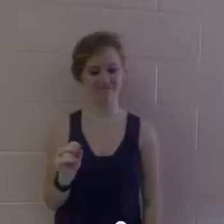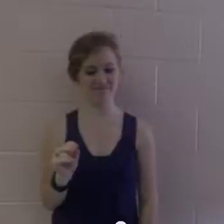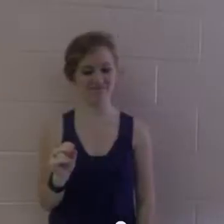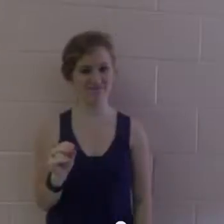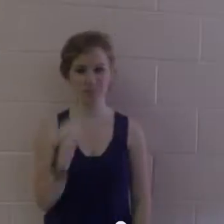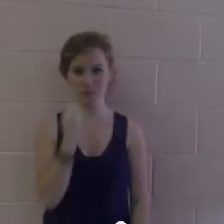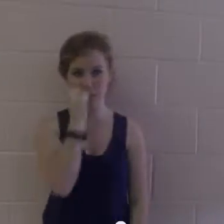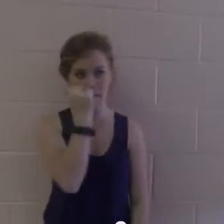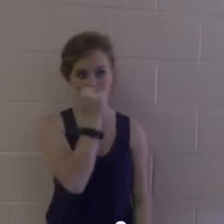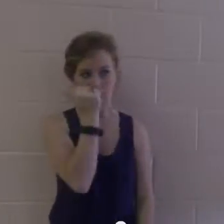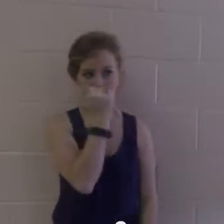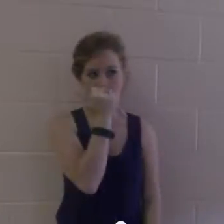but it's not very good.